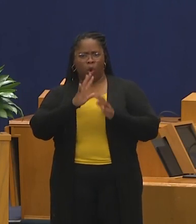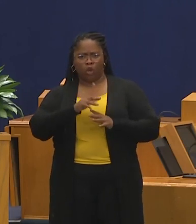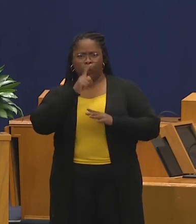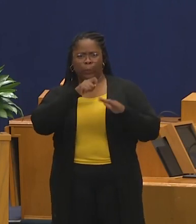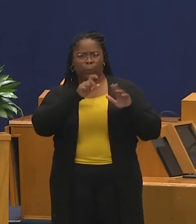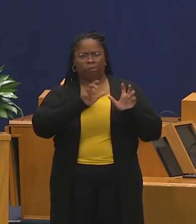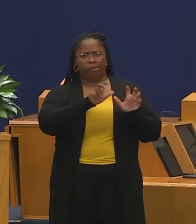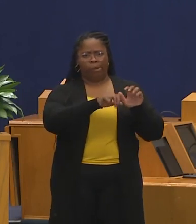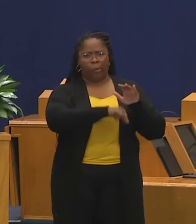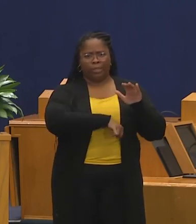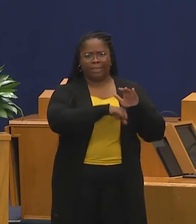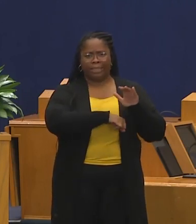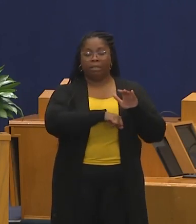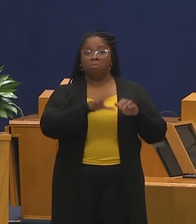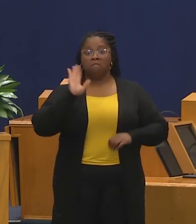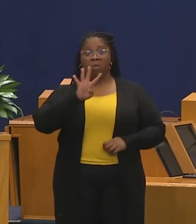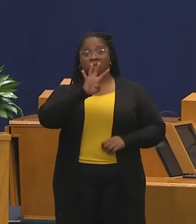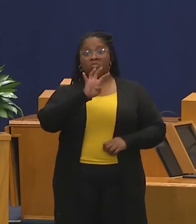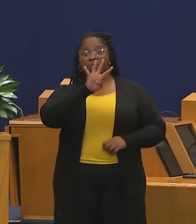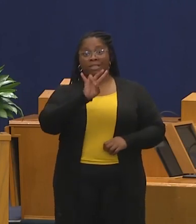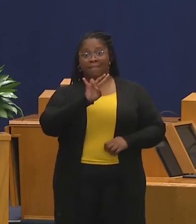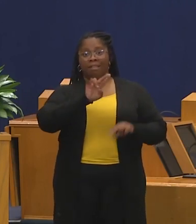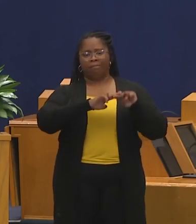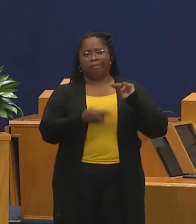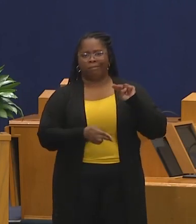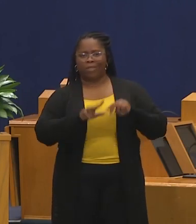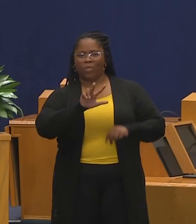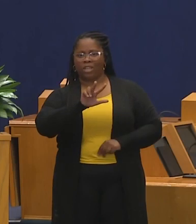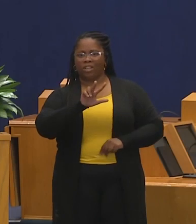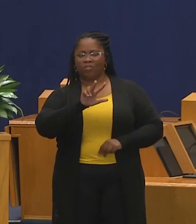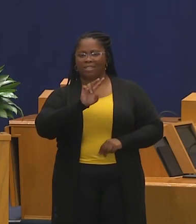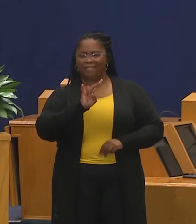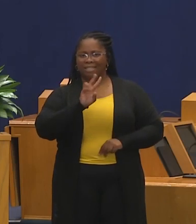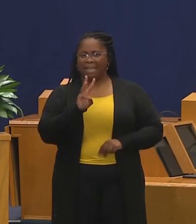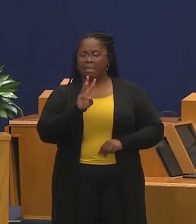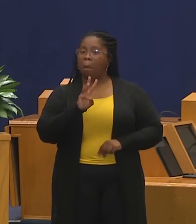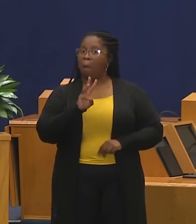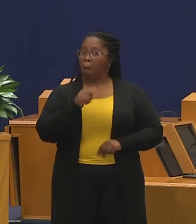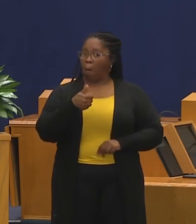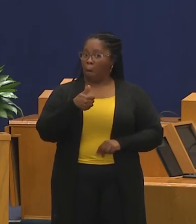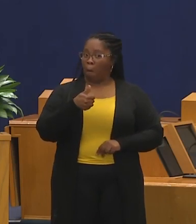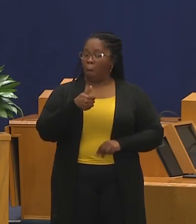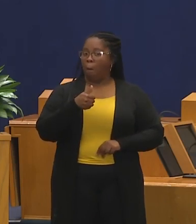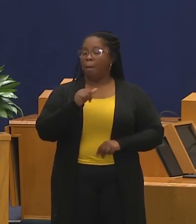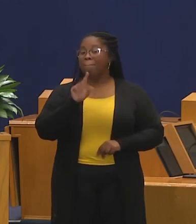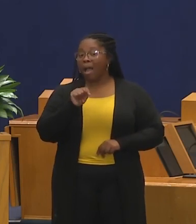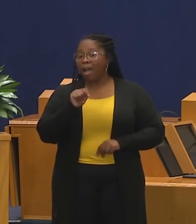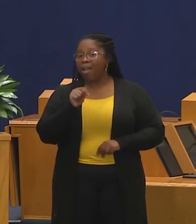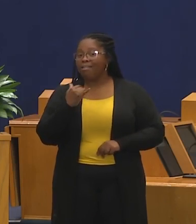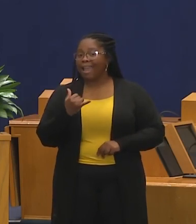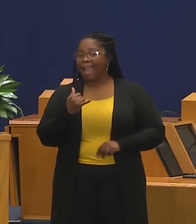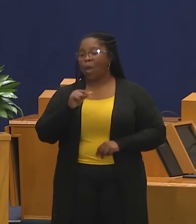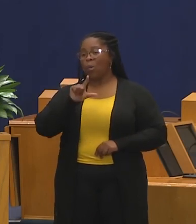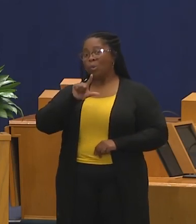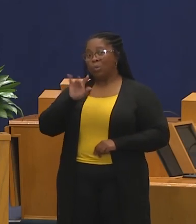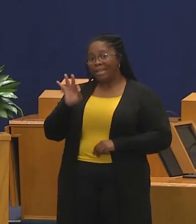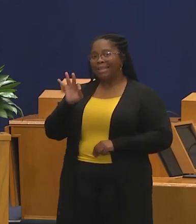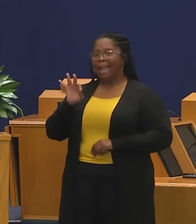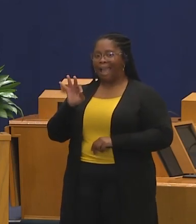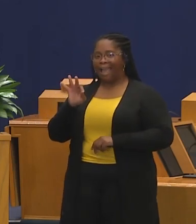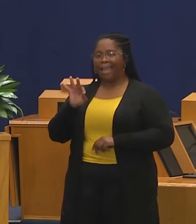it did drop from 447 to 376. That's positive. However, we got 1 more. We have now 29 have tested